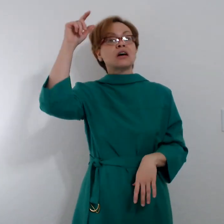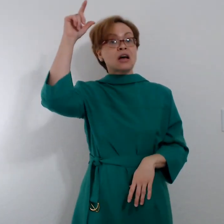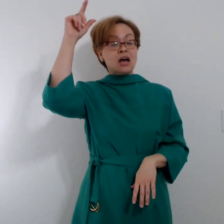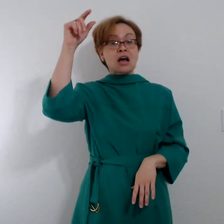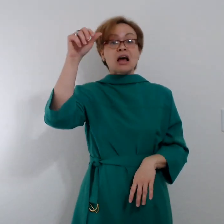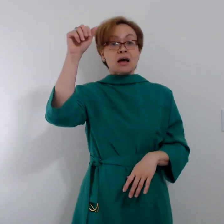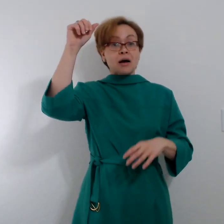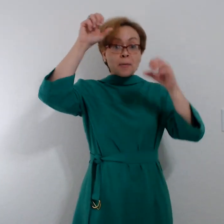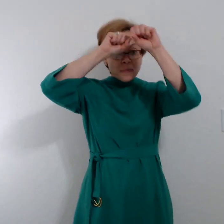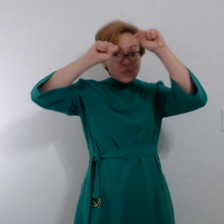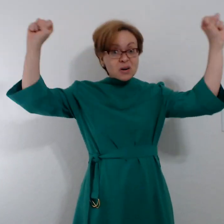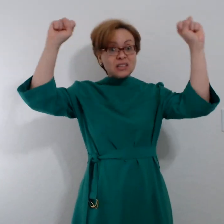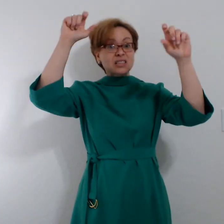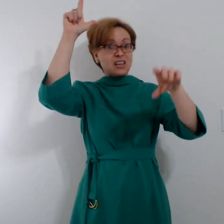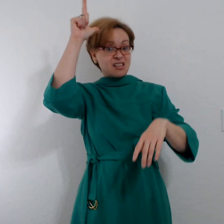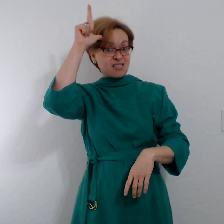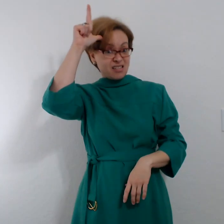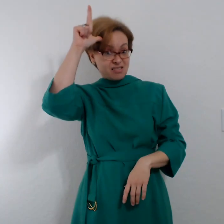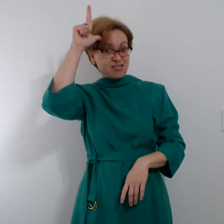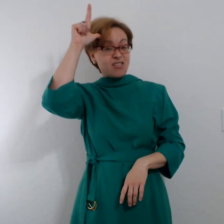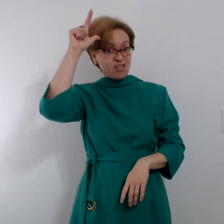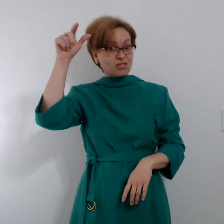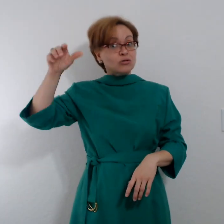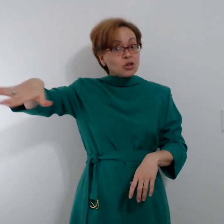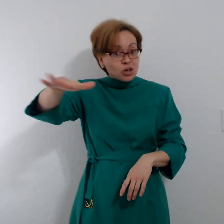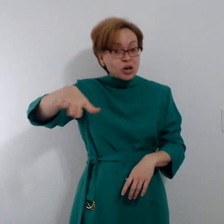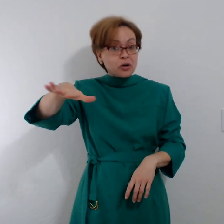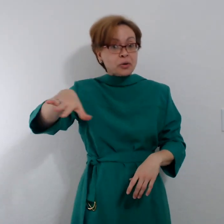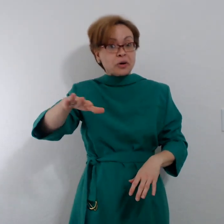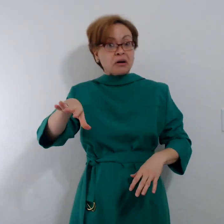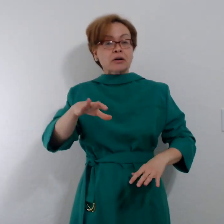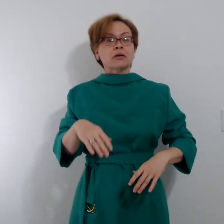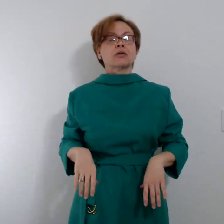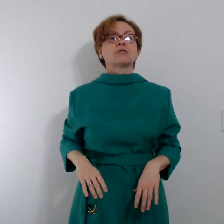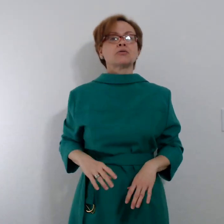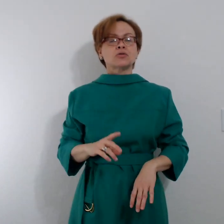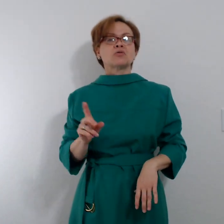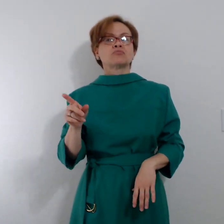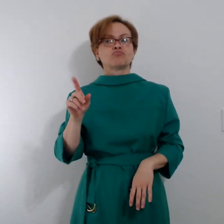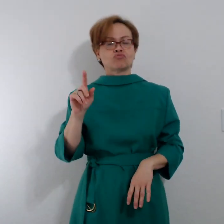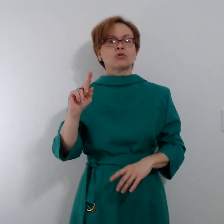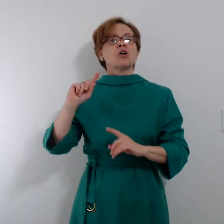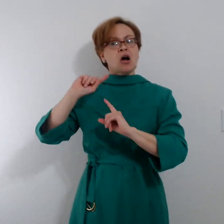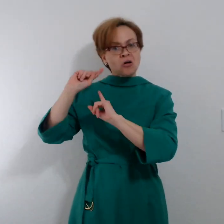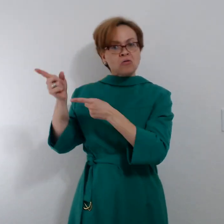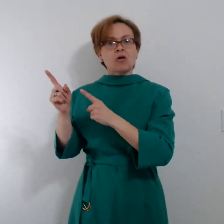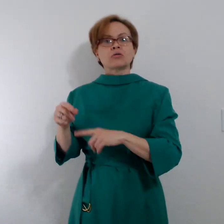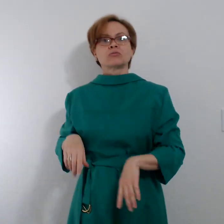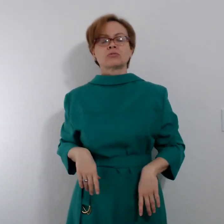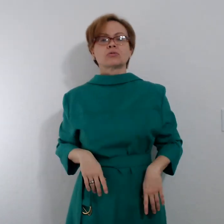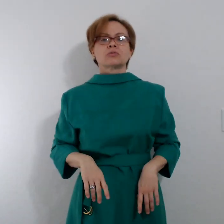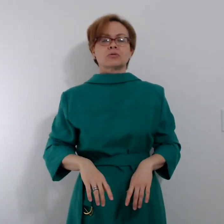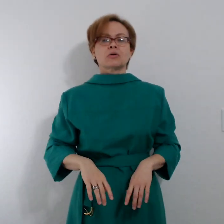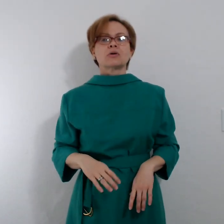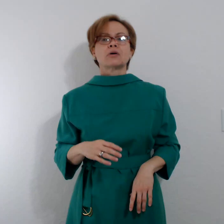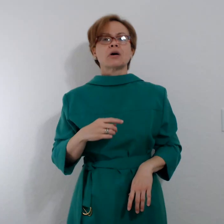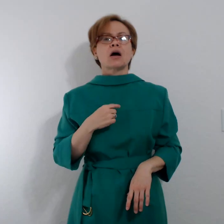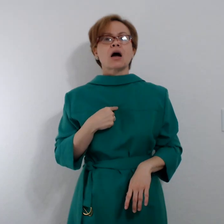week not eating, I would get comfortable in that situation and I would slow my metabolism, which I was sure